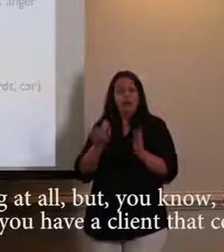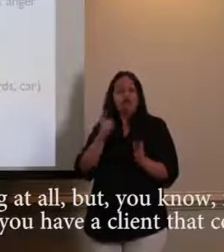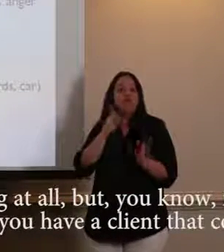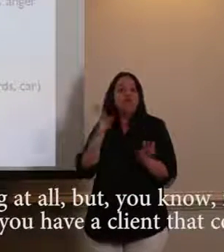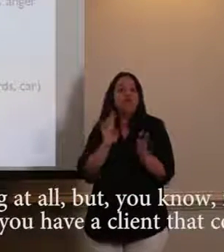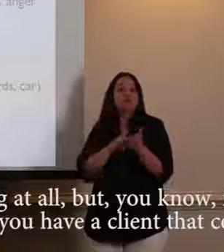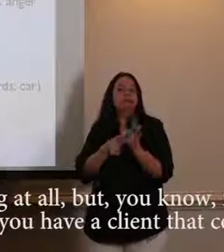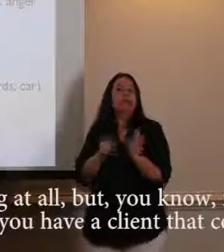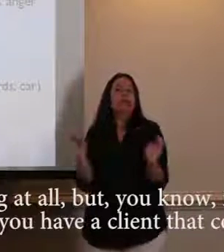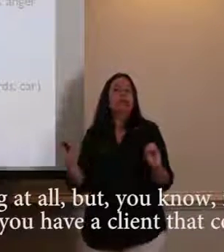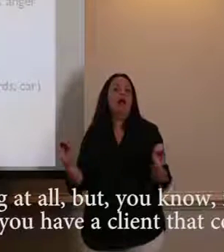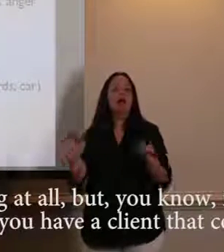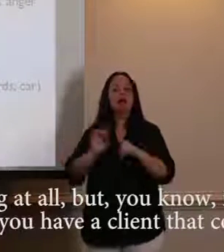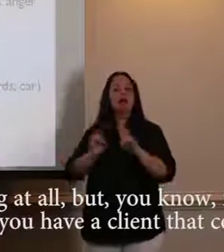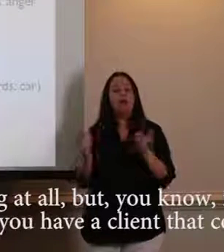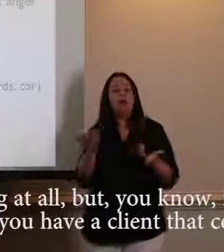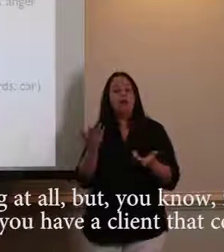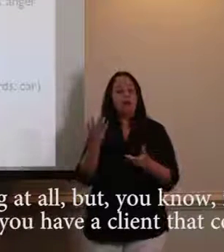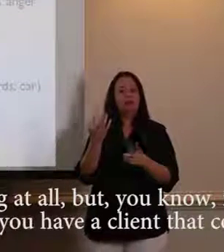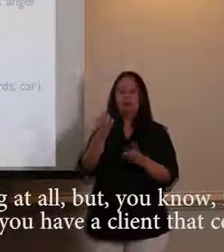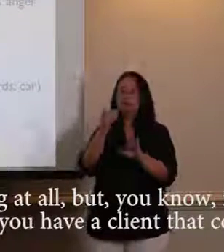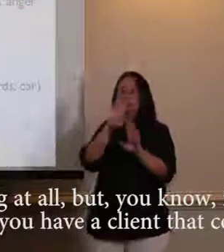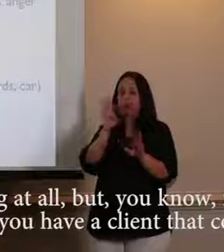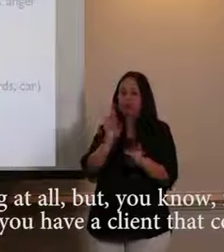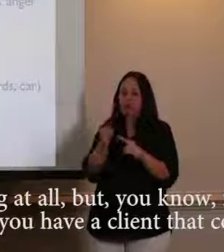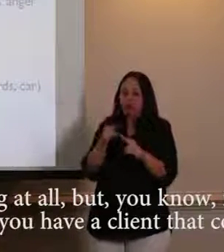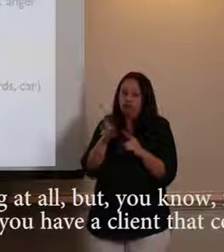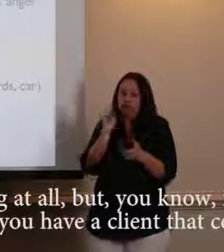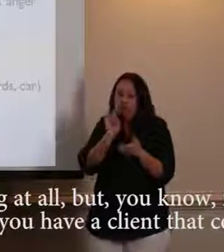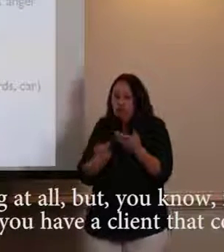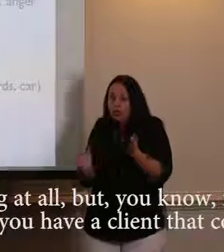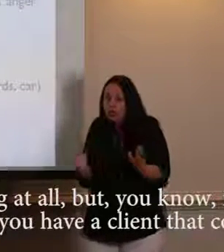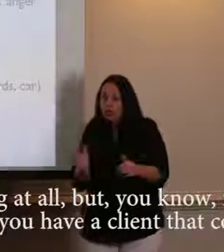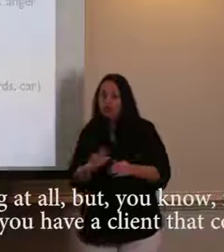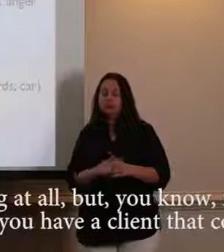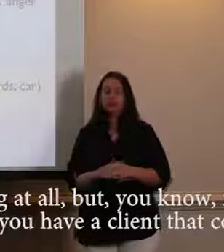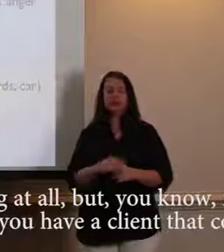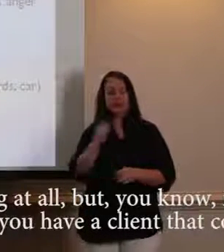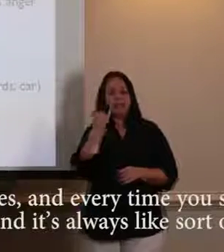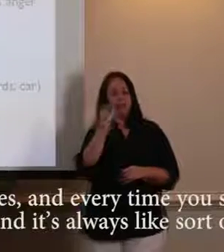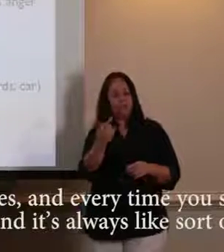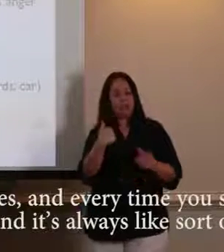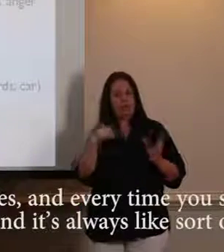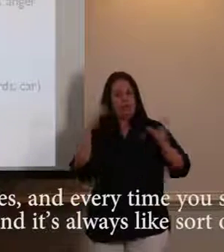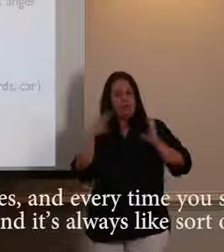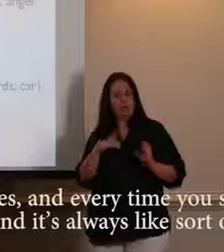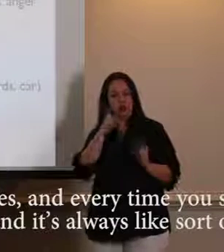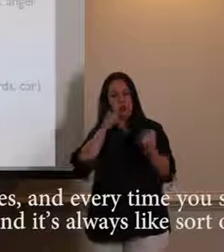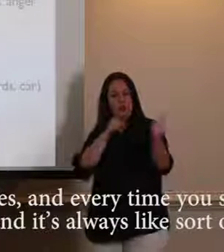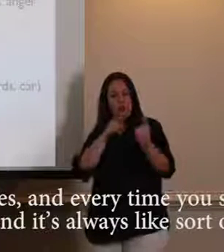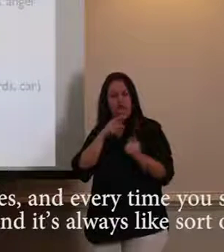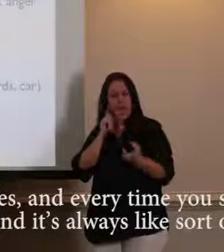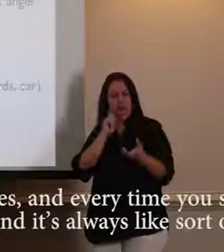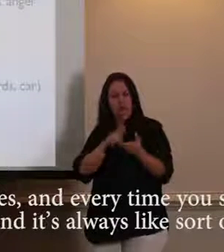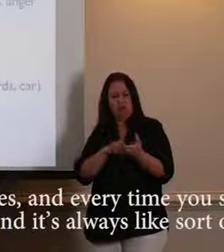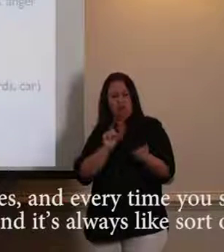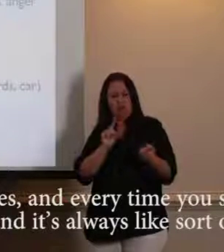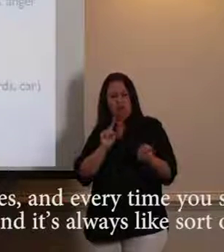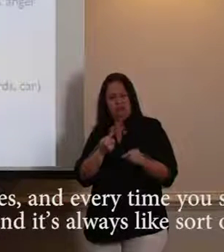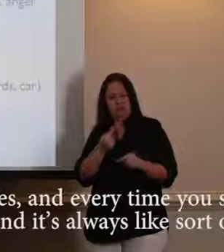all, but it never hurts to check in. So if you have a client that comes in with frequent injuries, and every time you